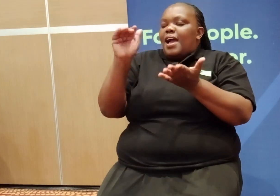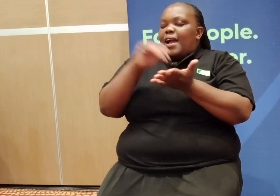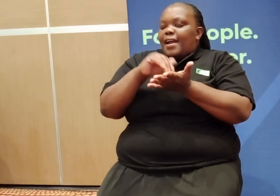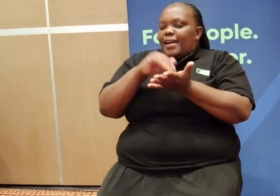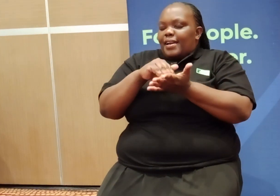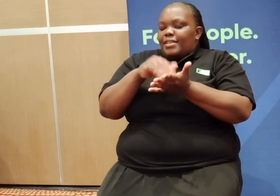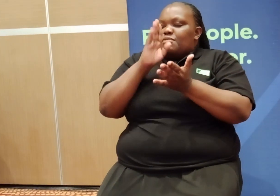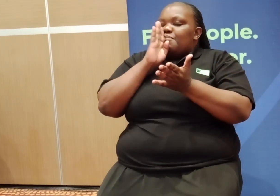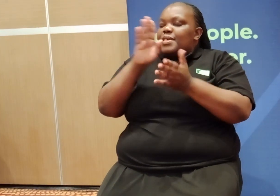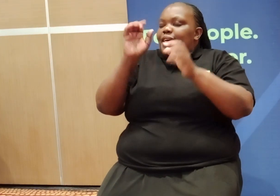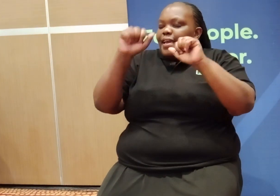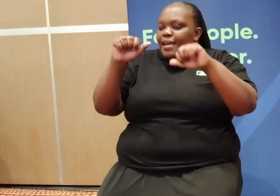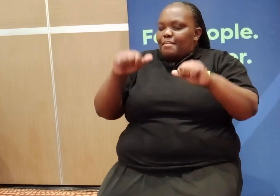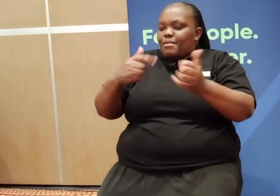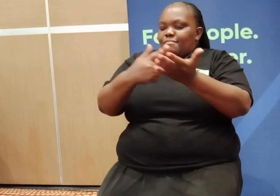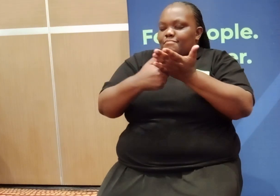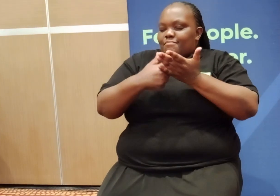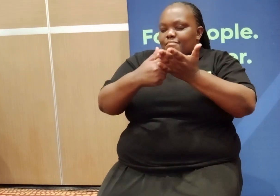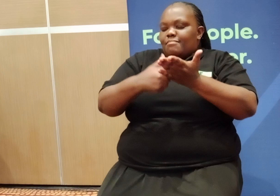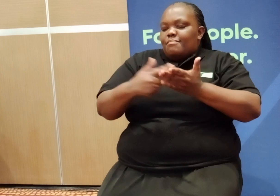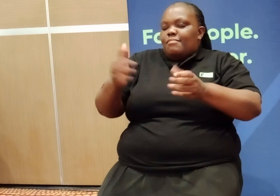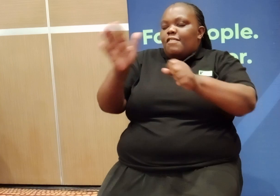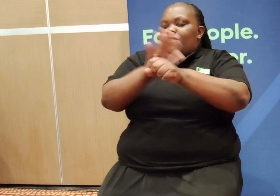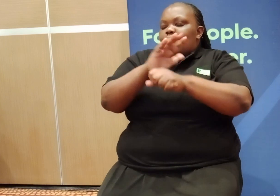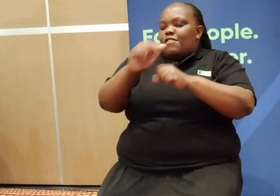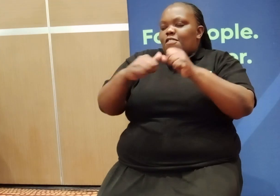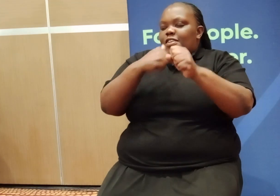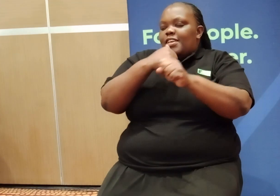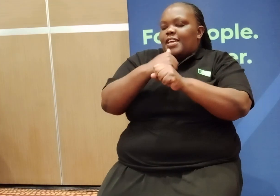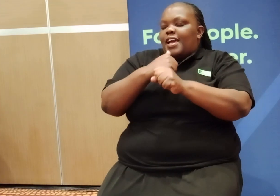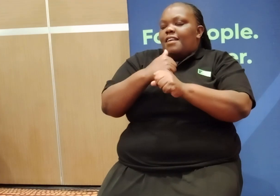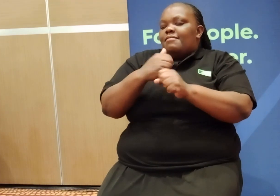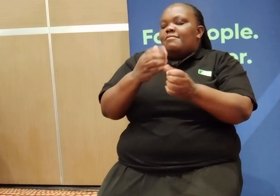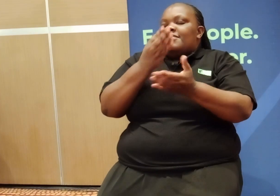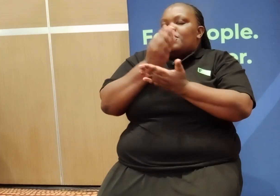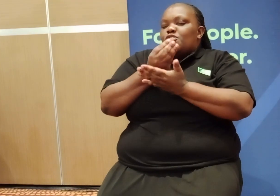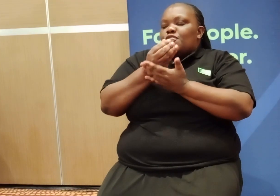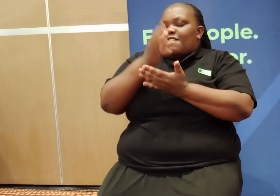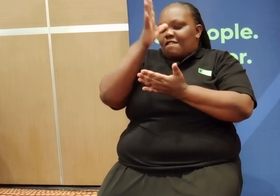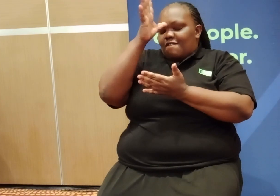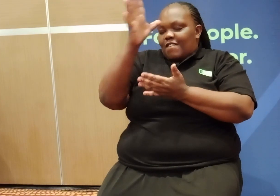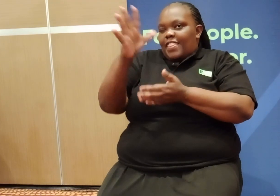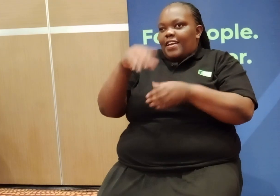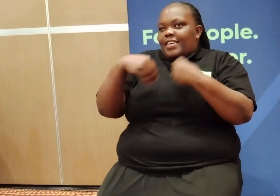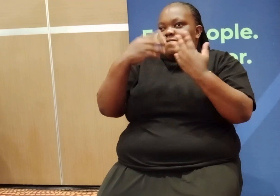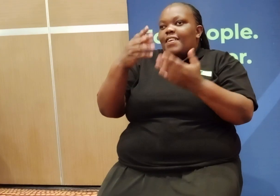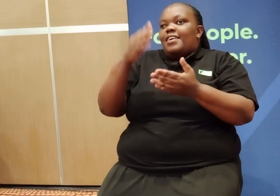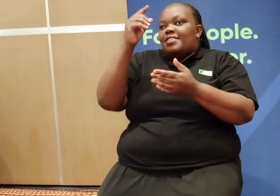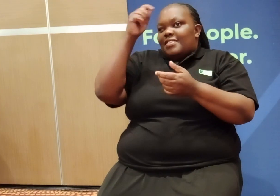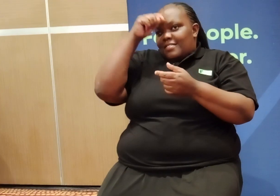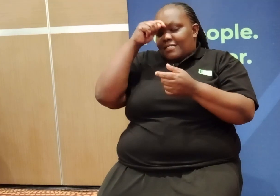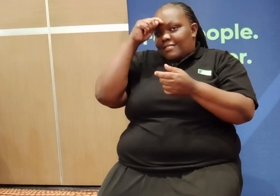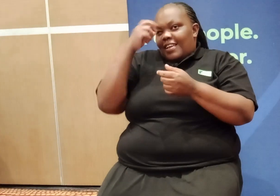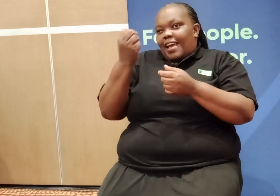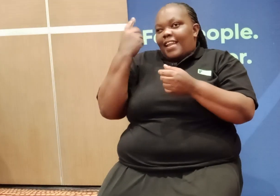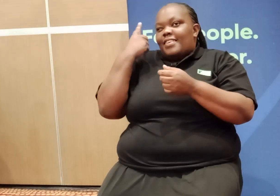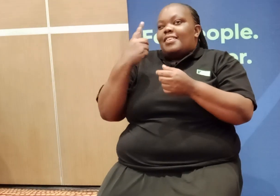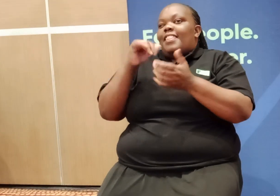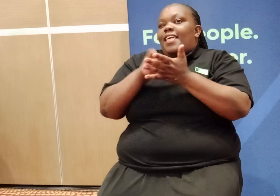to be able to discuss our full year results. We ask you, Father, that you give us the wisdom, the knowledge, the understanding, so that everything